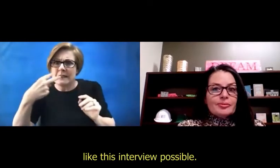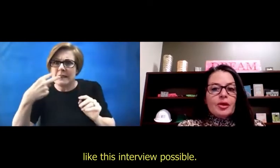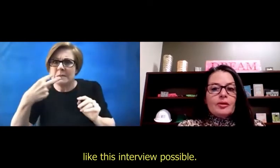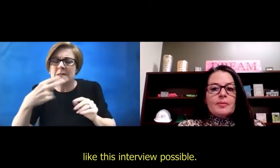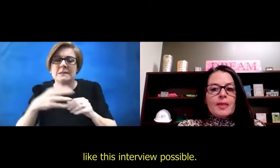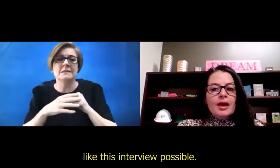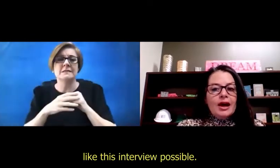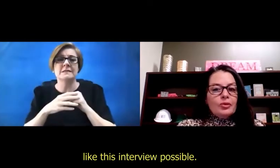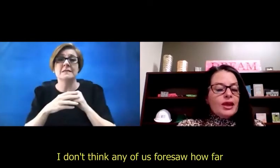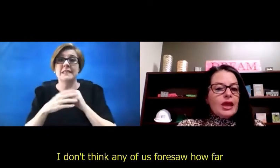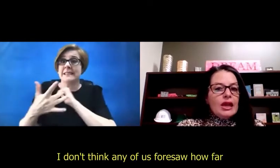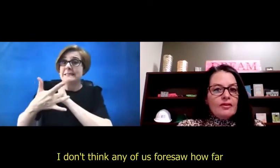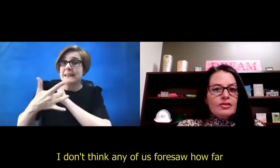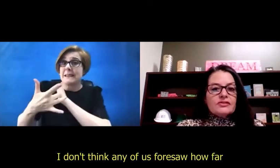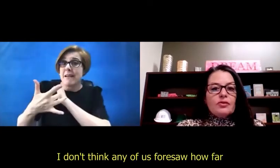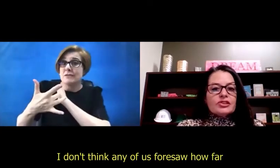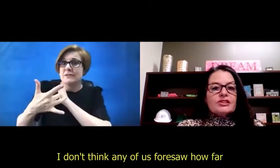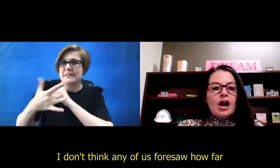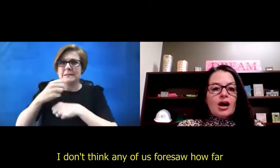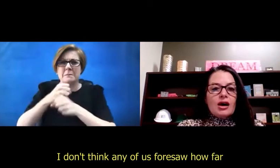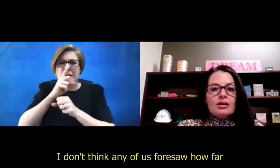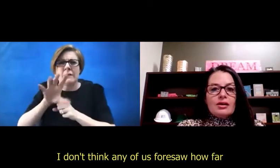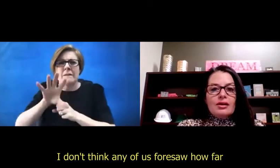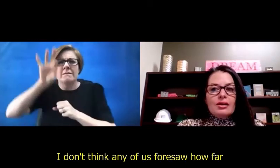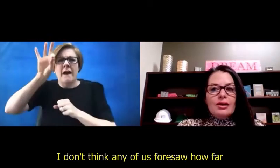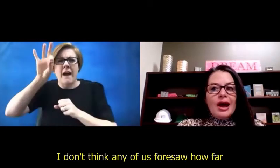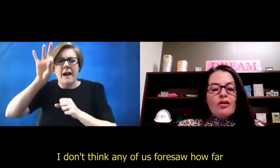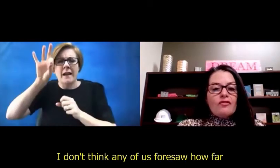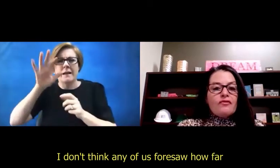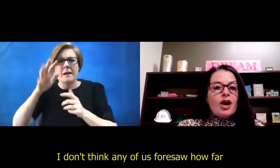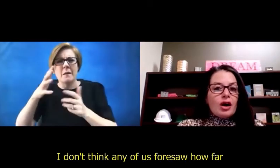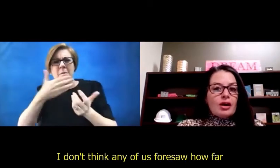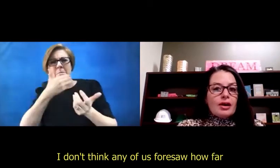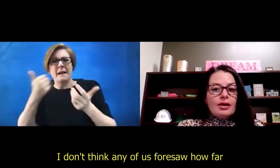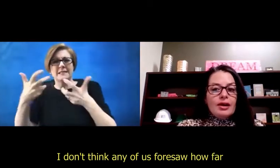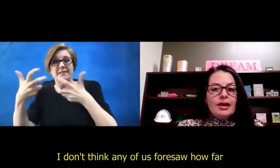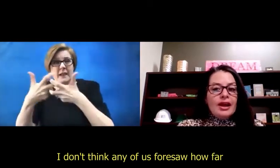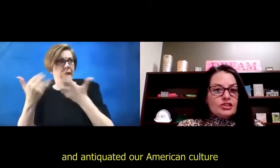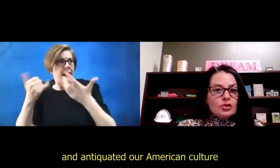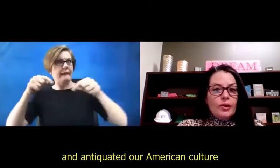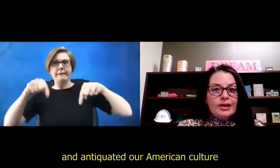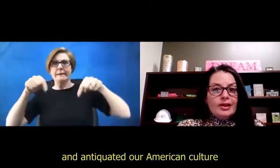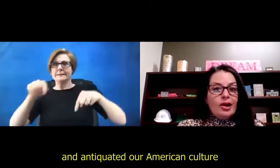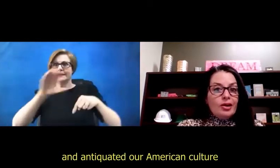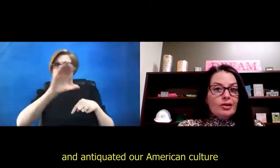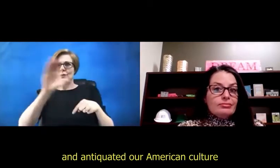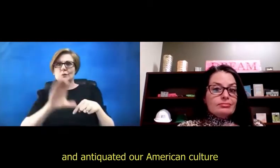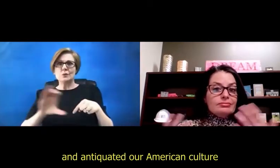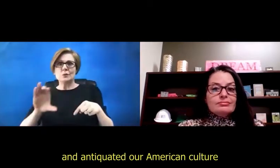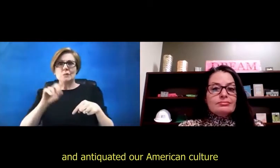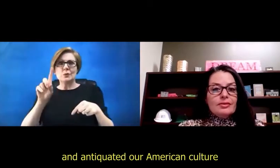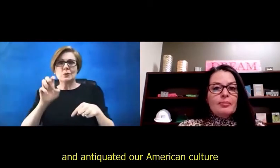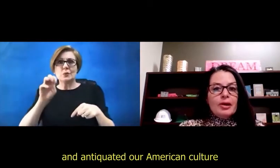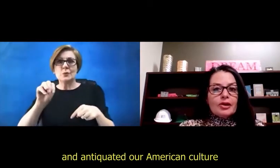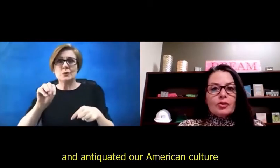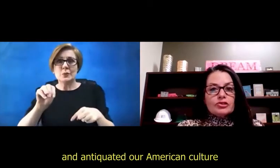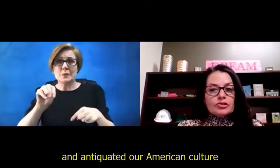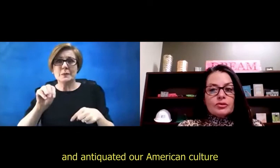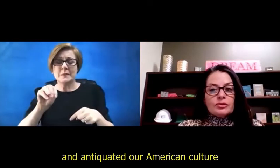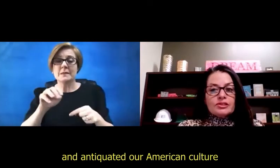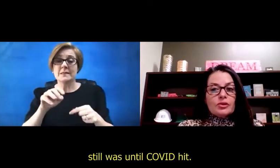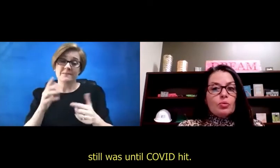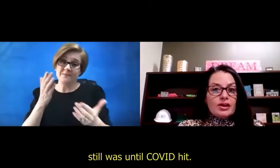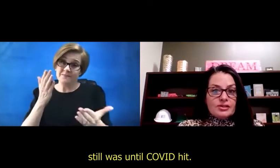interview possible. I don't think any of us foresaw how far and antiquated our